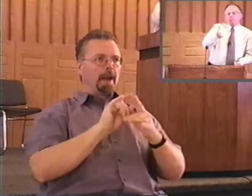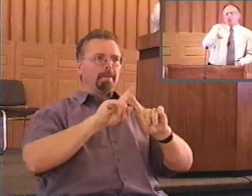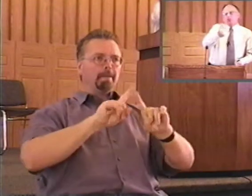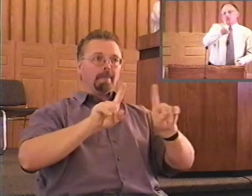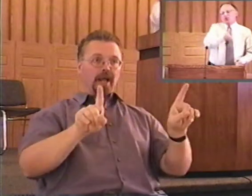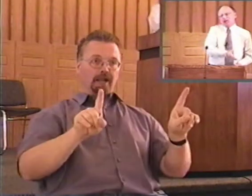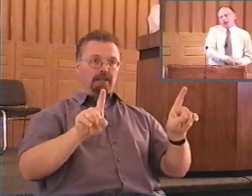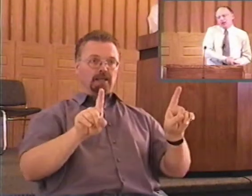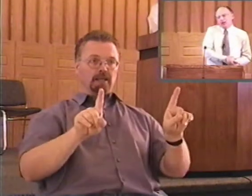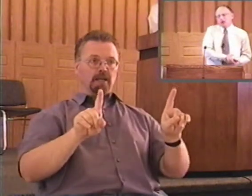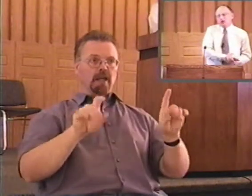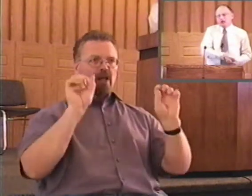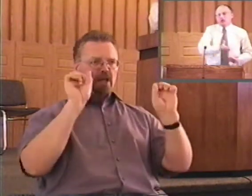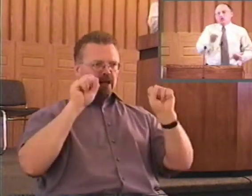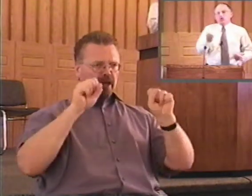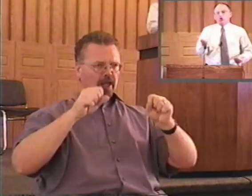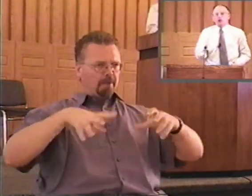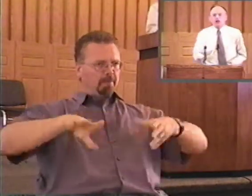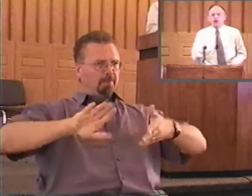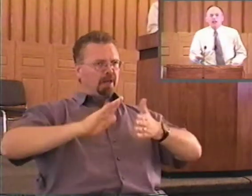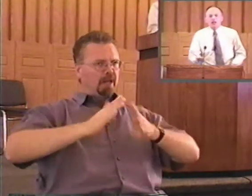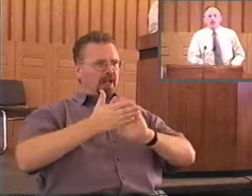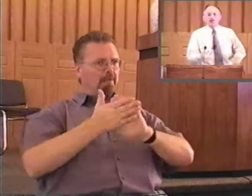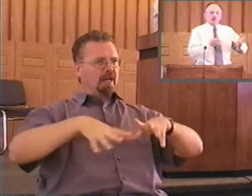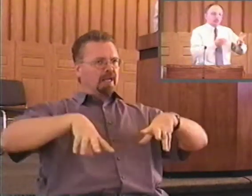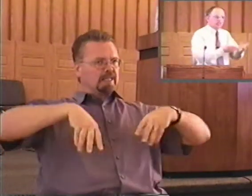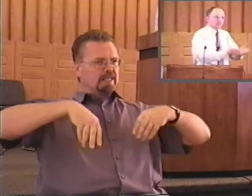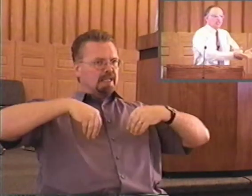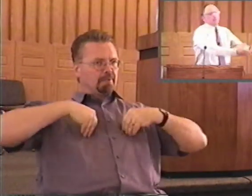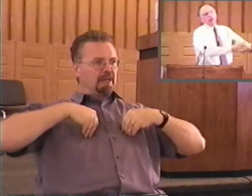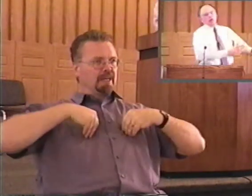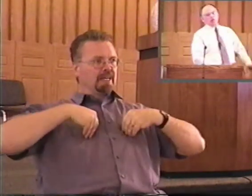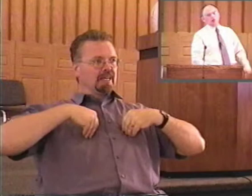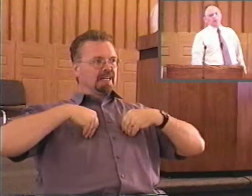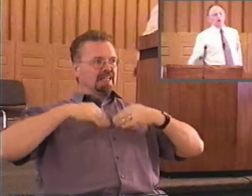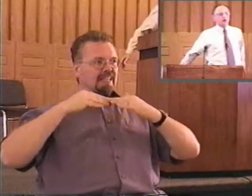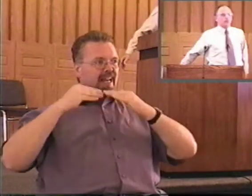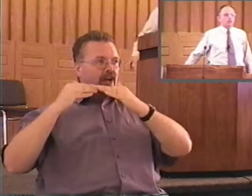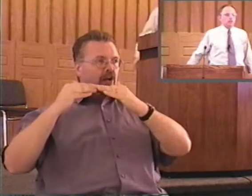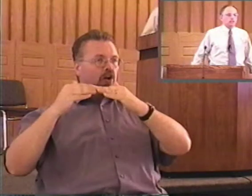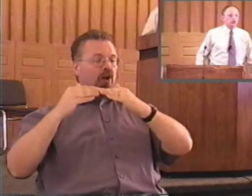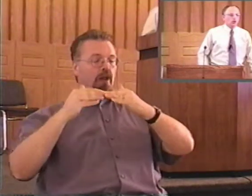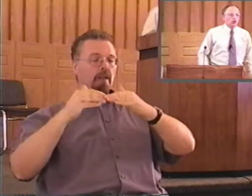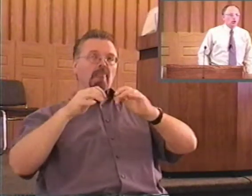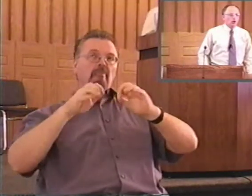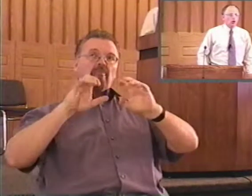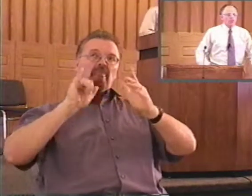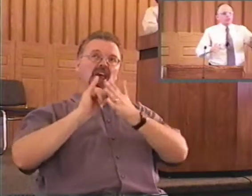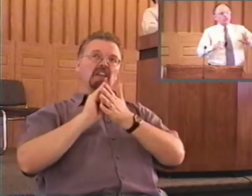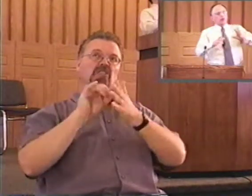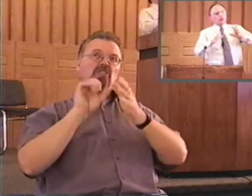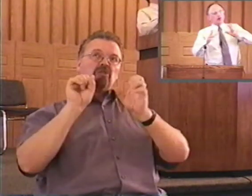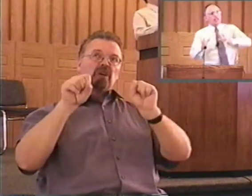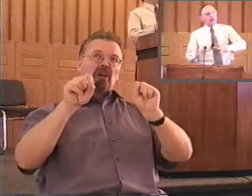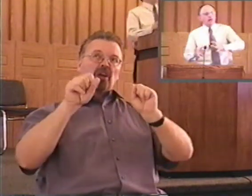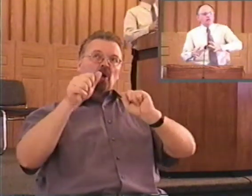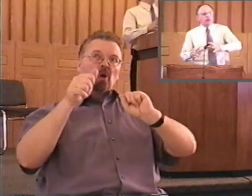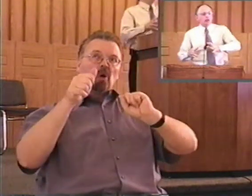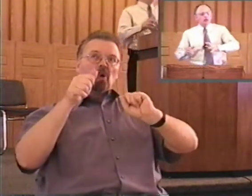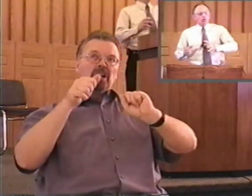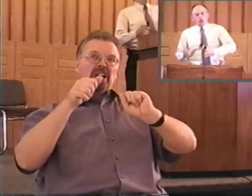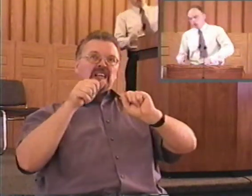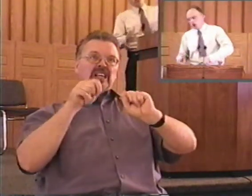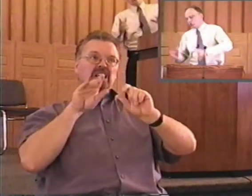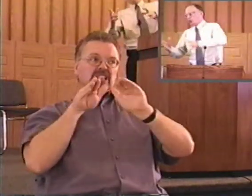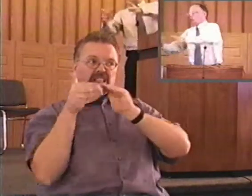this accepted standard that it's okay to sneak behind your parents. Or it's